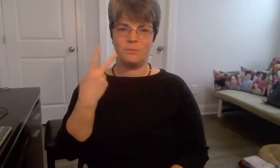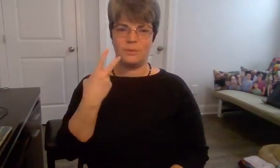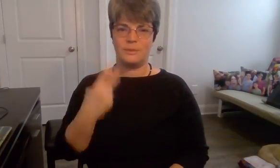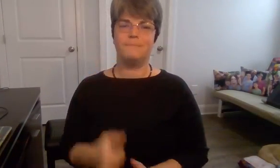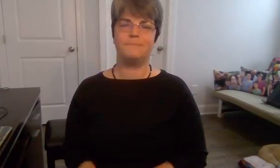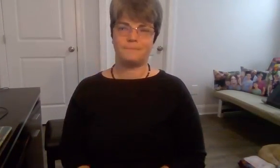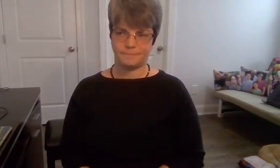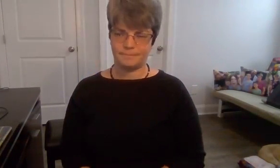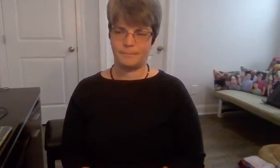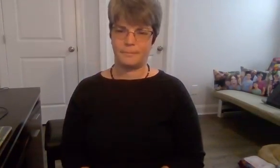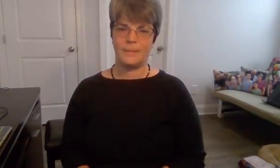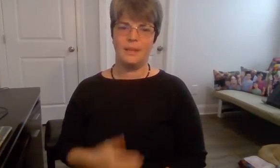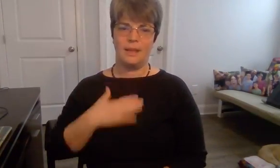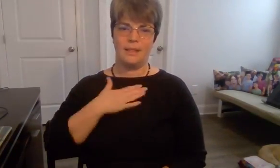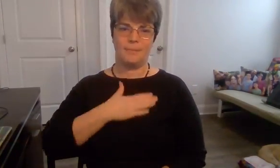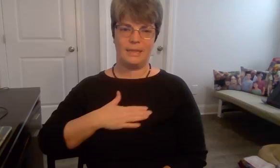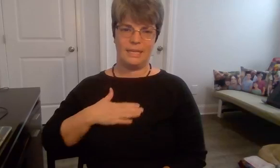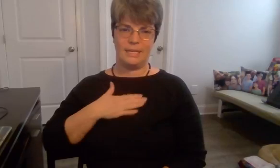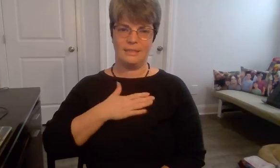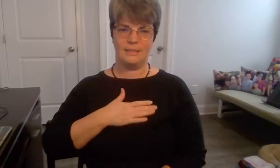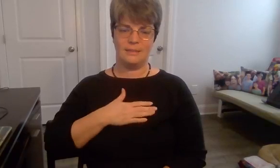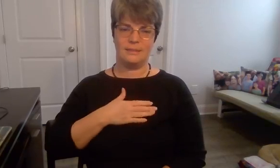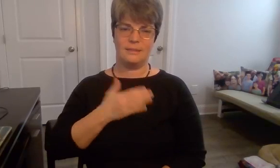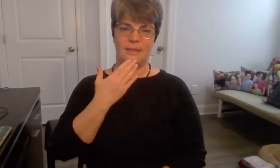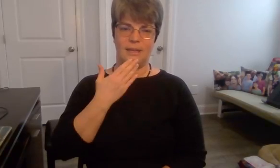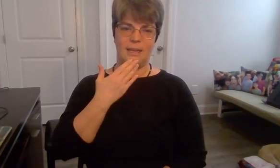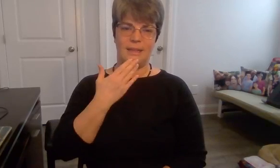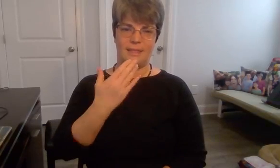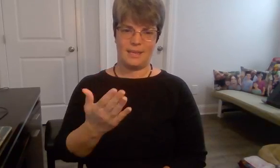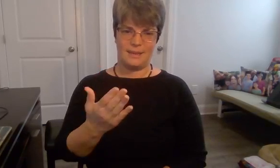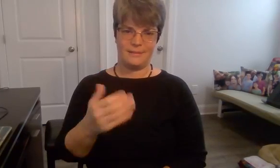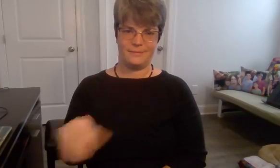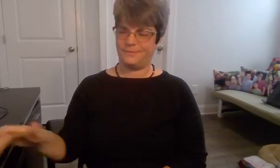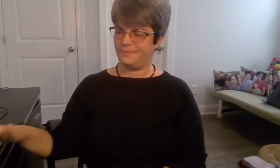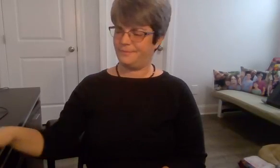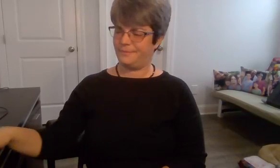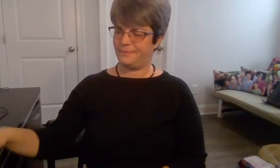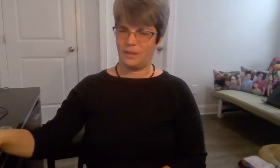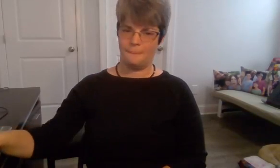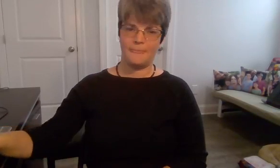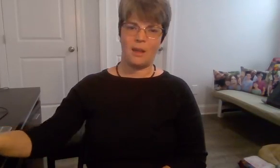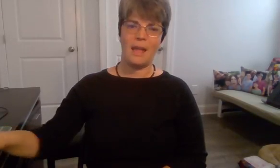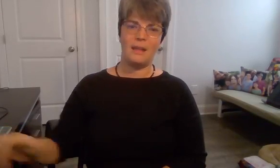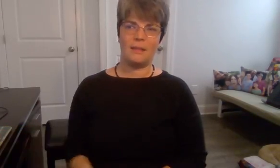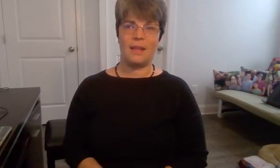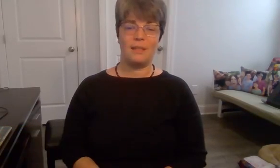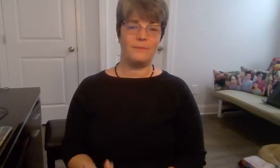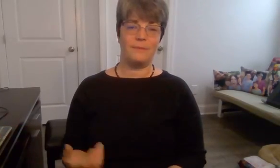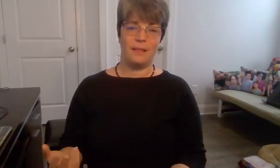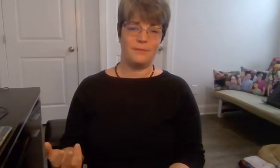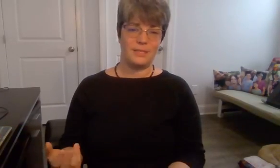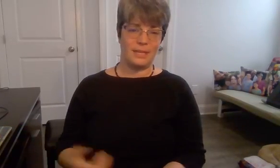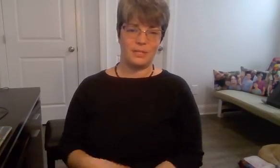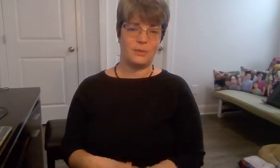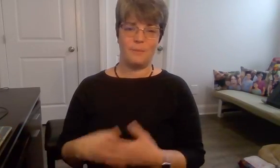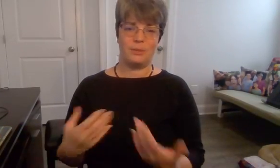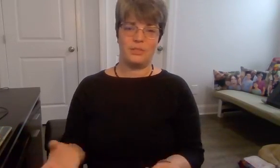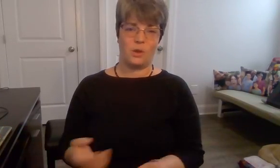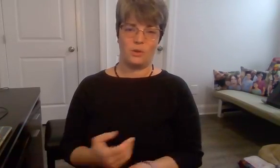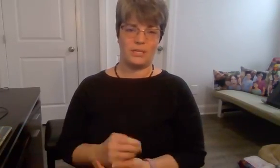vegetables. And please, and thank you. Good. Now, I love to sing, so I put songs to